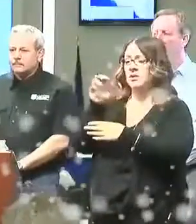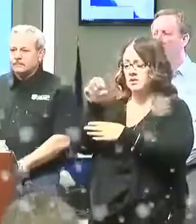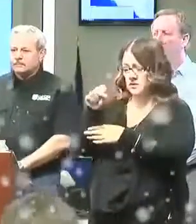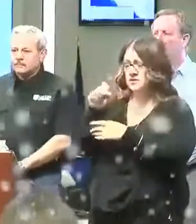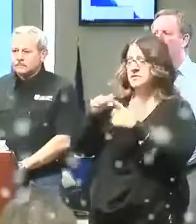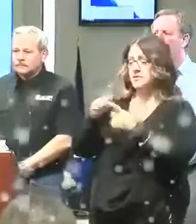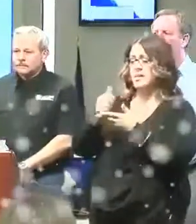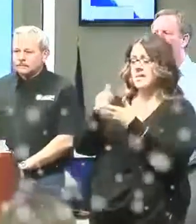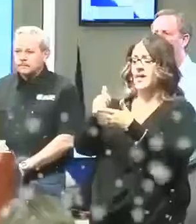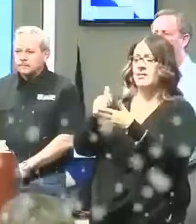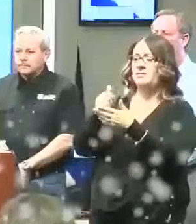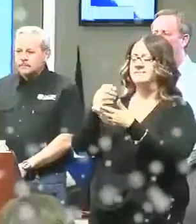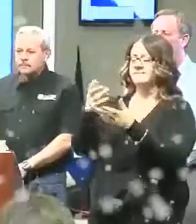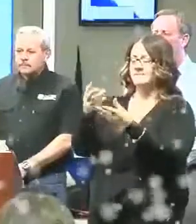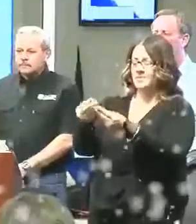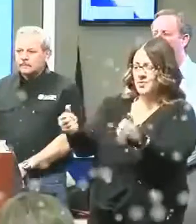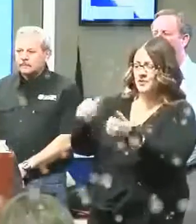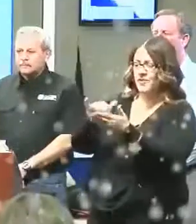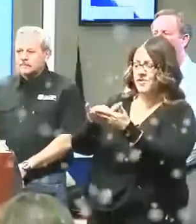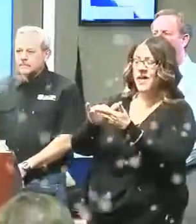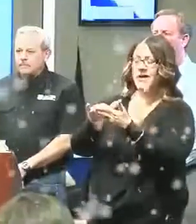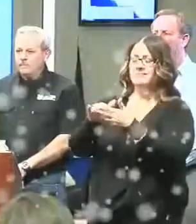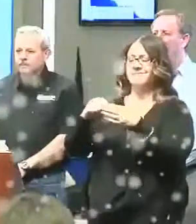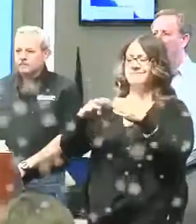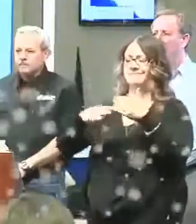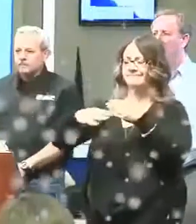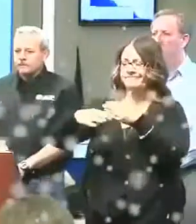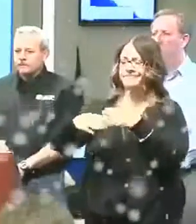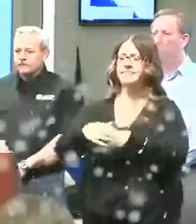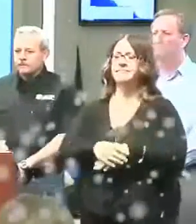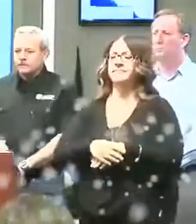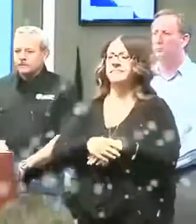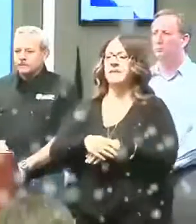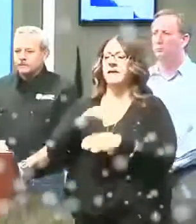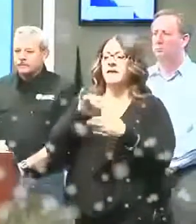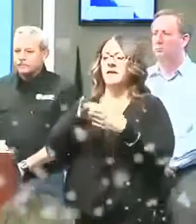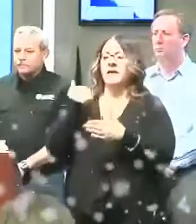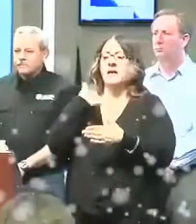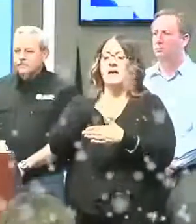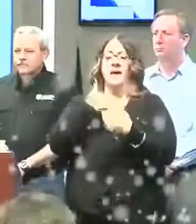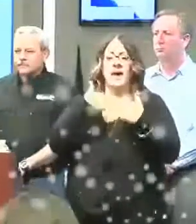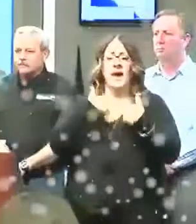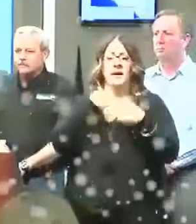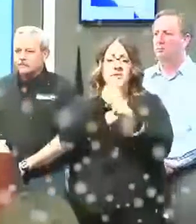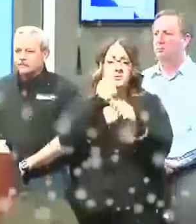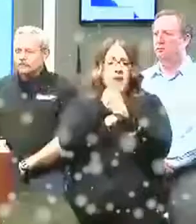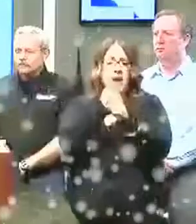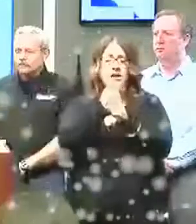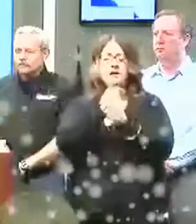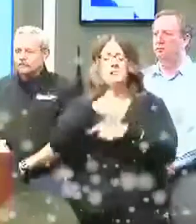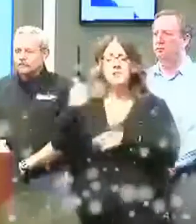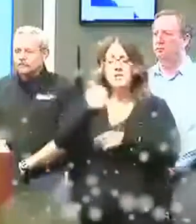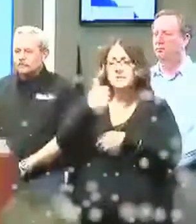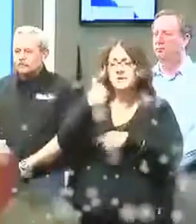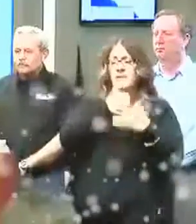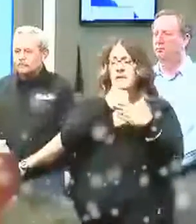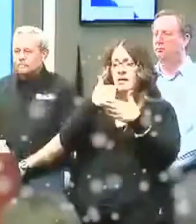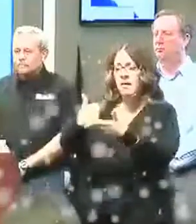military police that are going to be deploying to Yuba County. We've also have high water truck transportation available, and